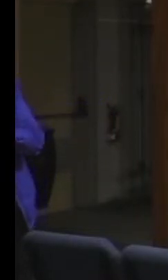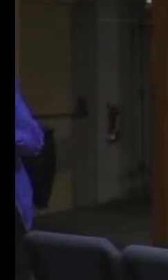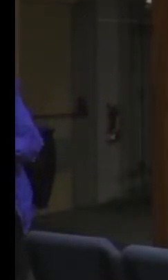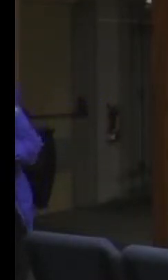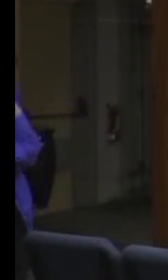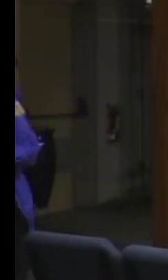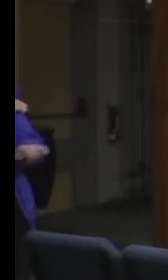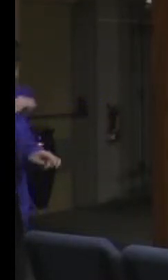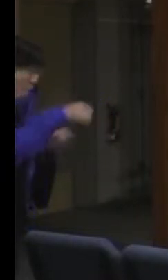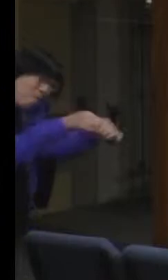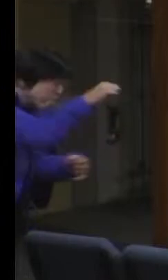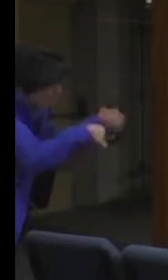say the cat,